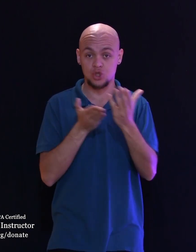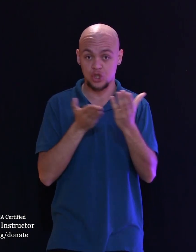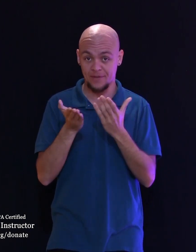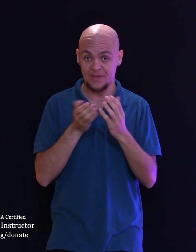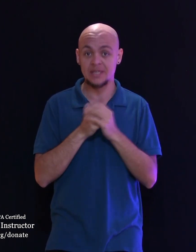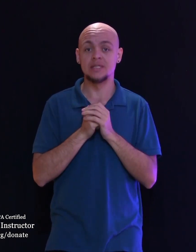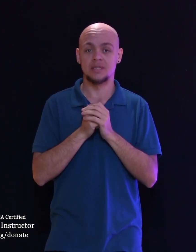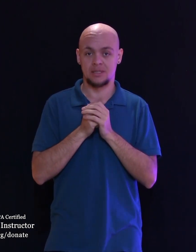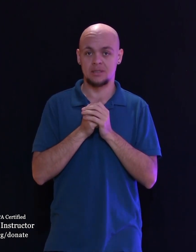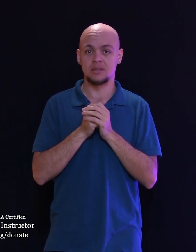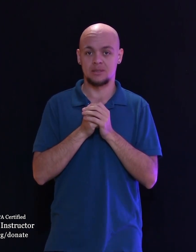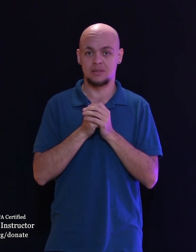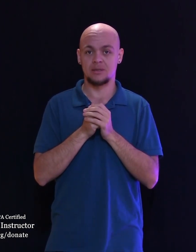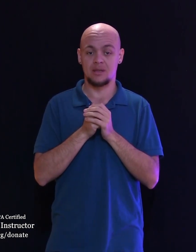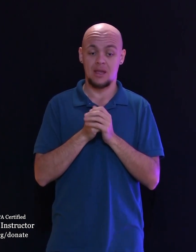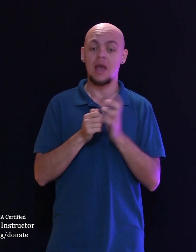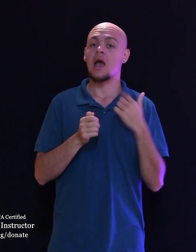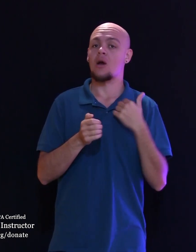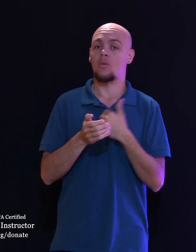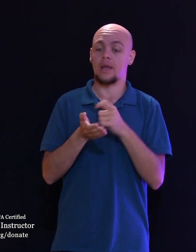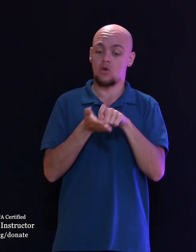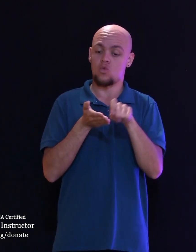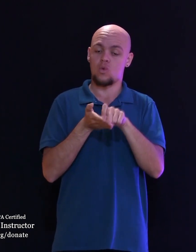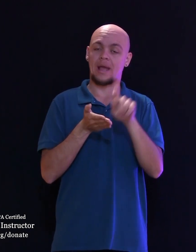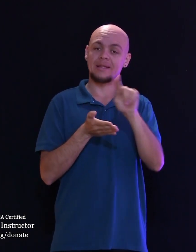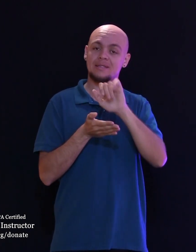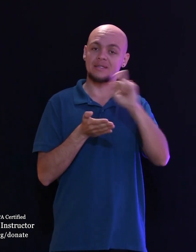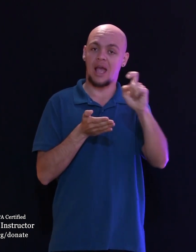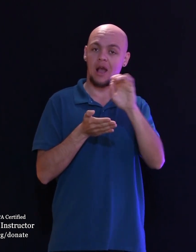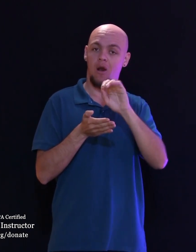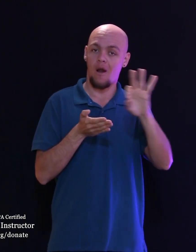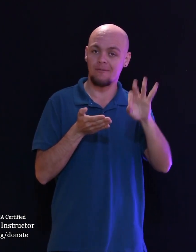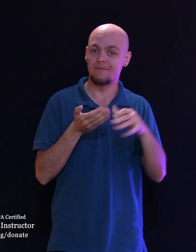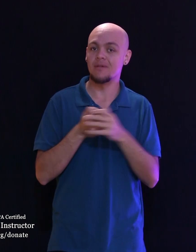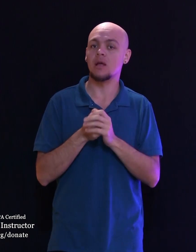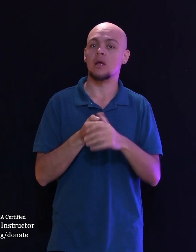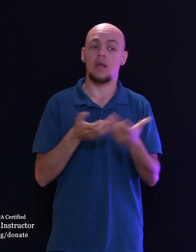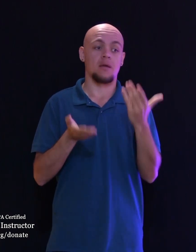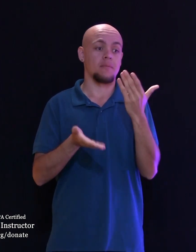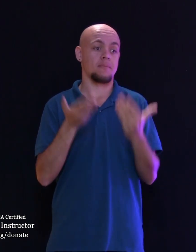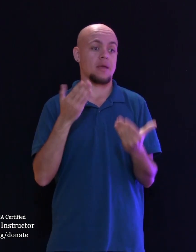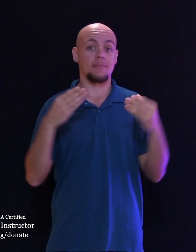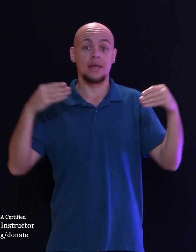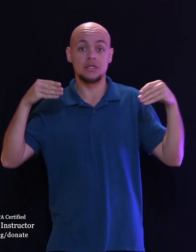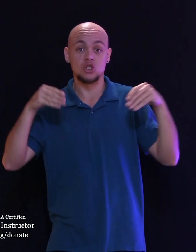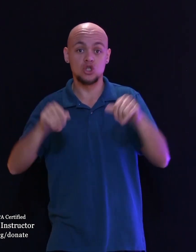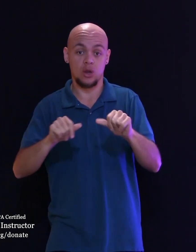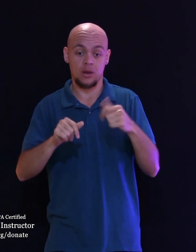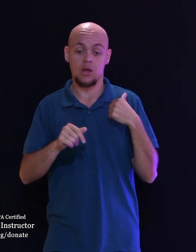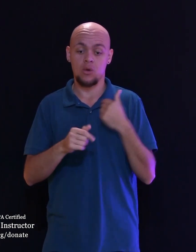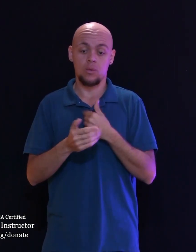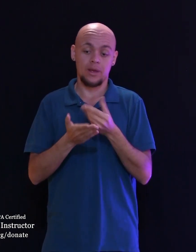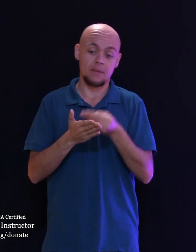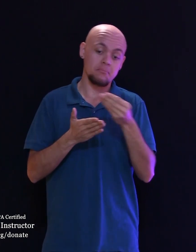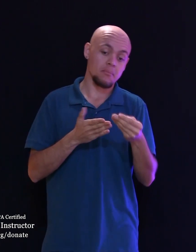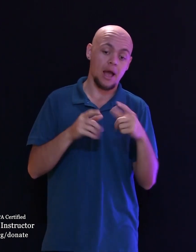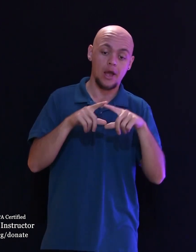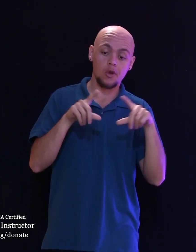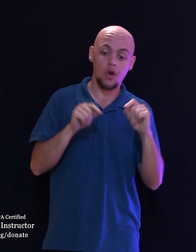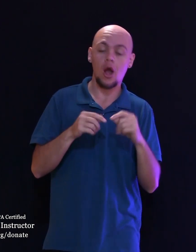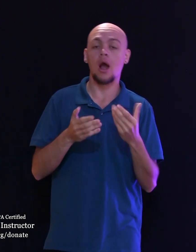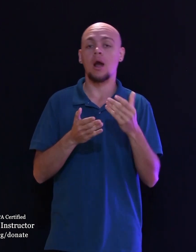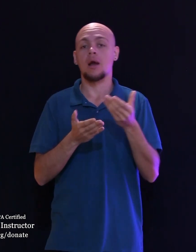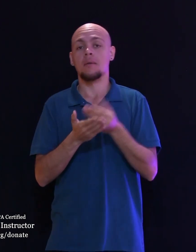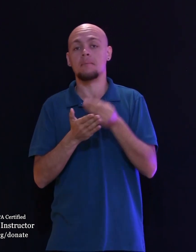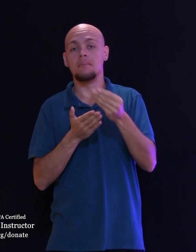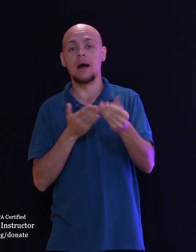service. And that way we can write off all our taxes and stuff. Maybe we can get donations and people can donate. We can buy cards and chips and a nicer